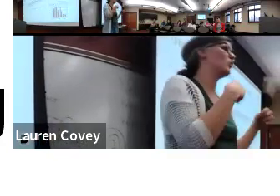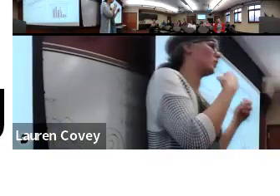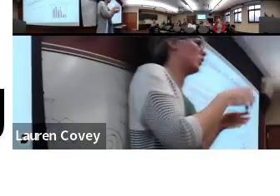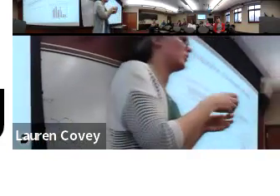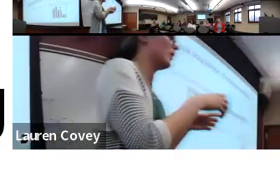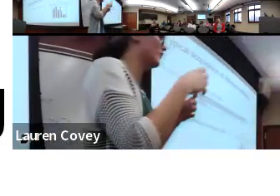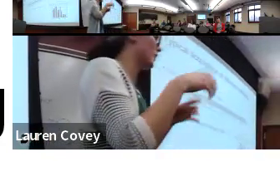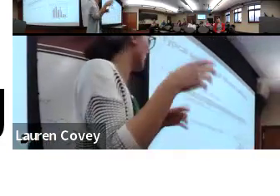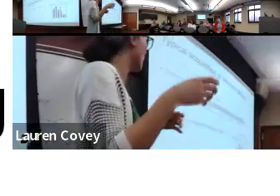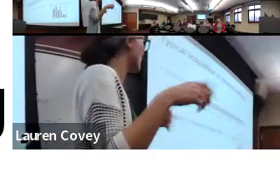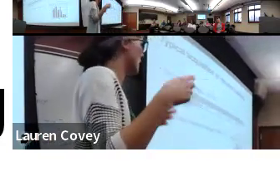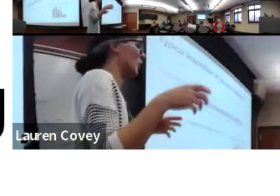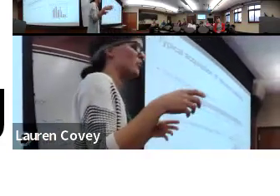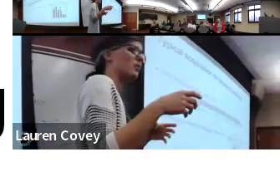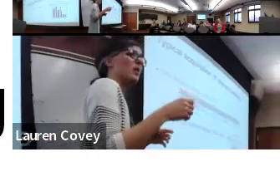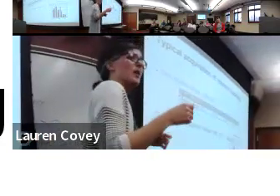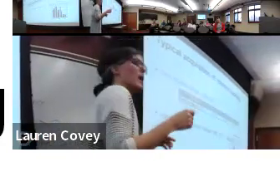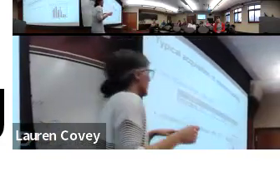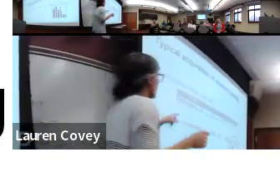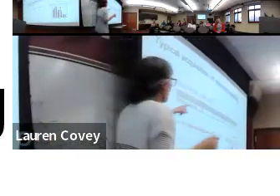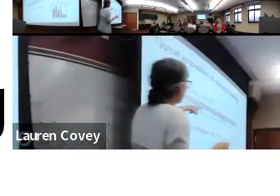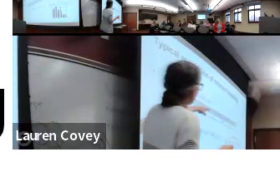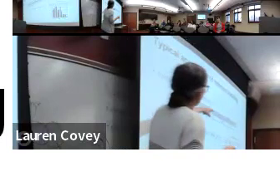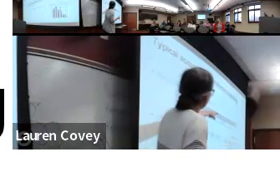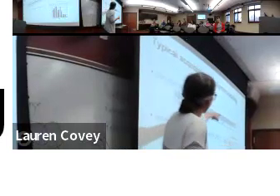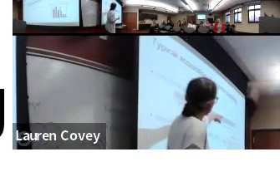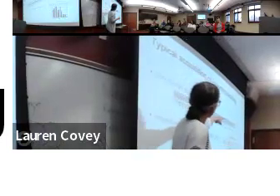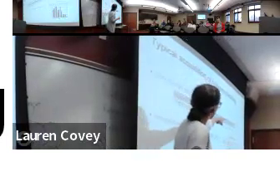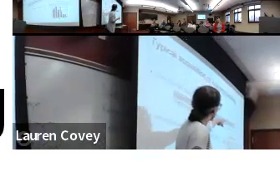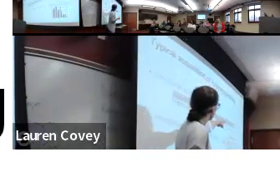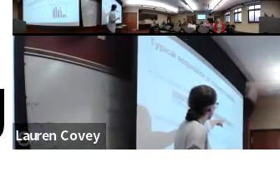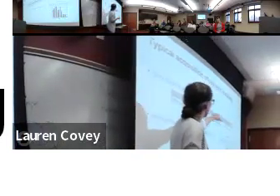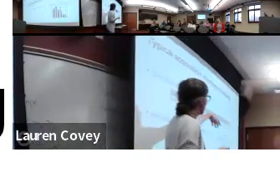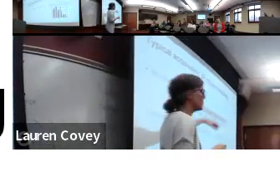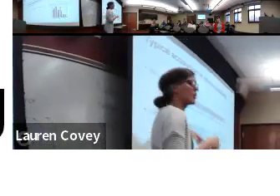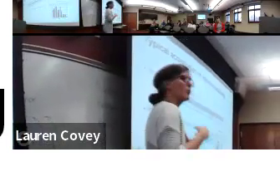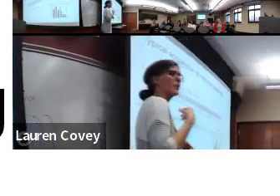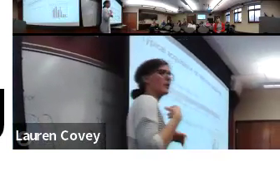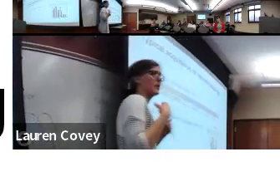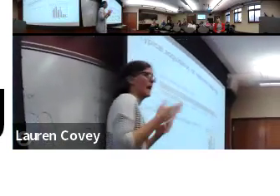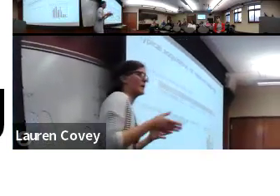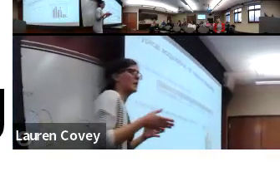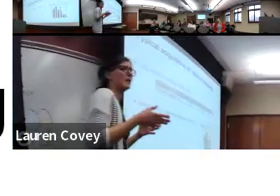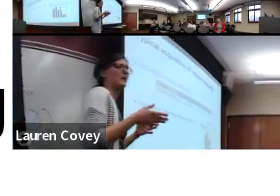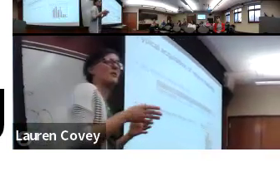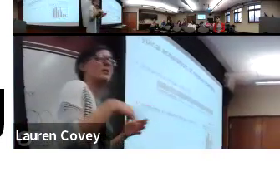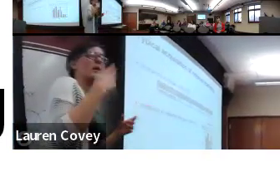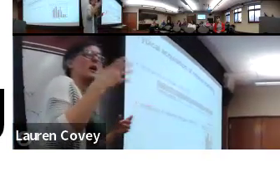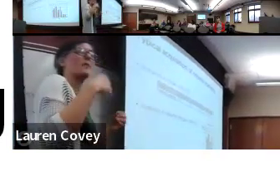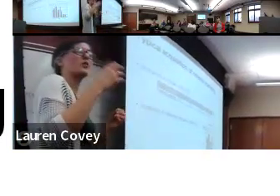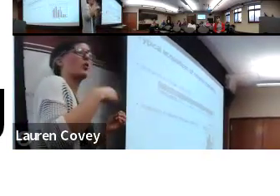do children of different ages include. And if you look at the end of that table, you see adults included